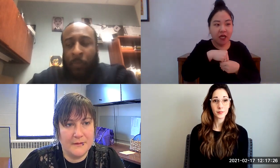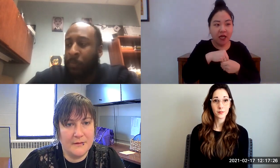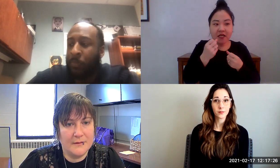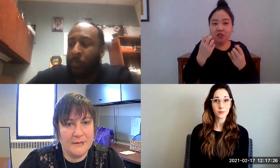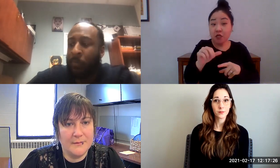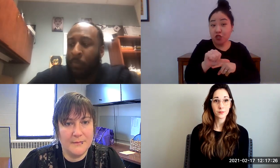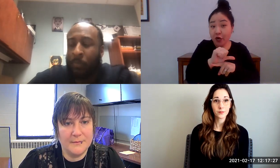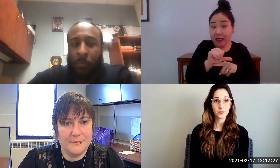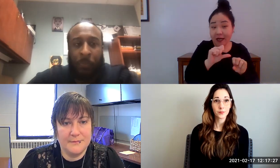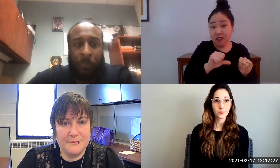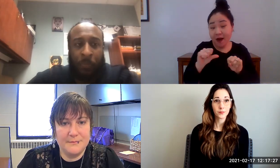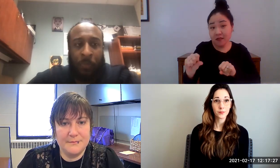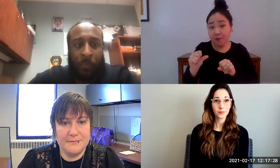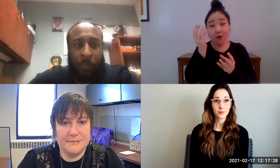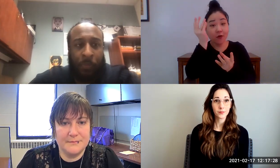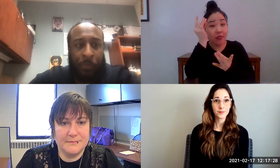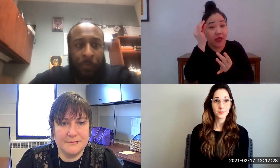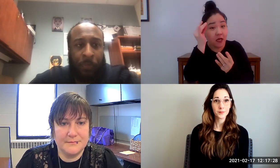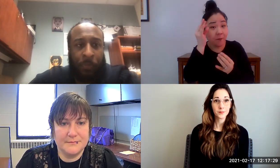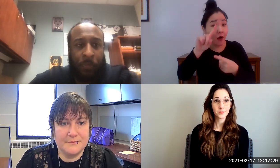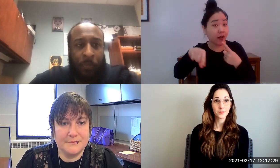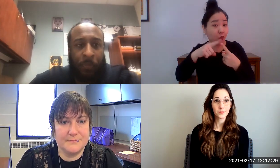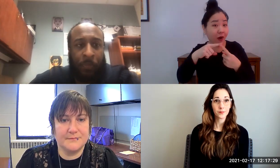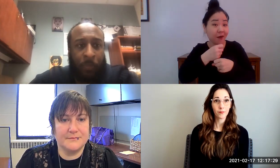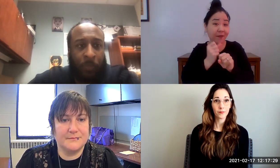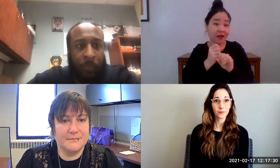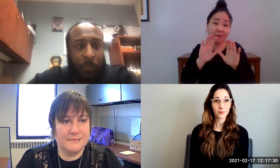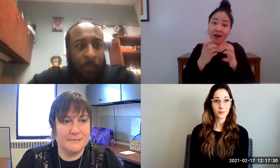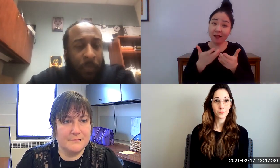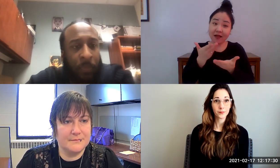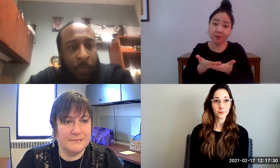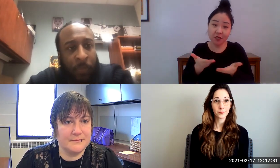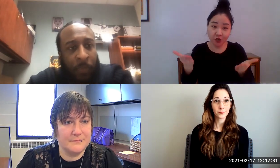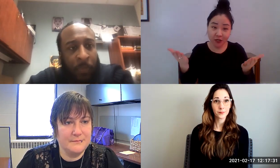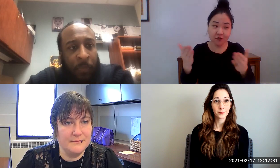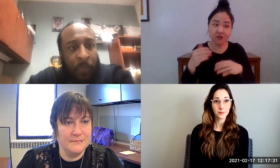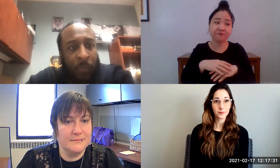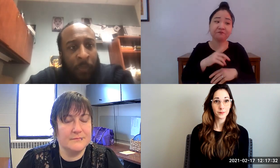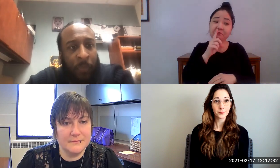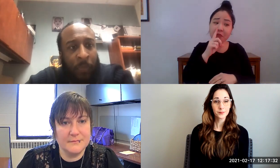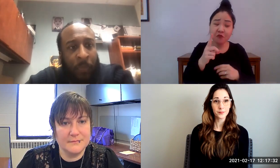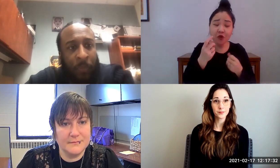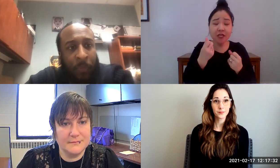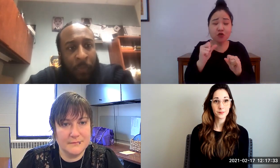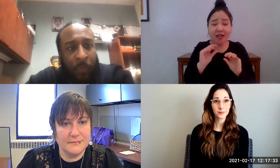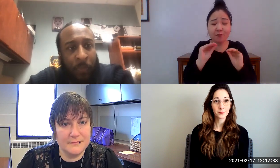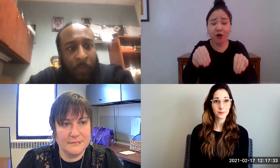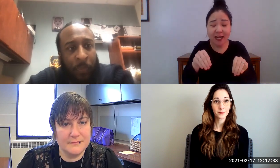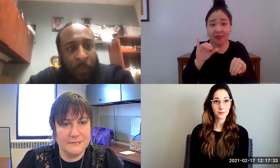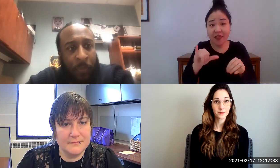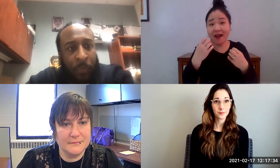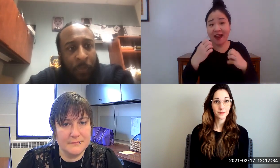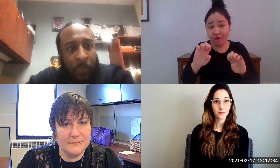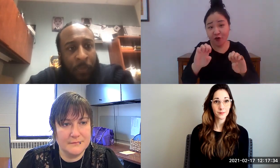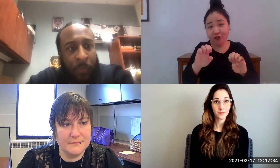to bring in as much training as possible, think about it when I'm making my class materials, and really try to